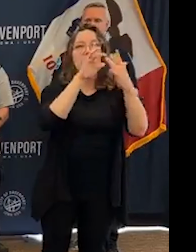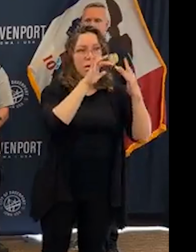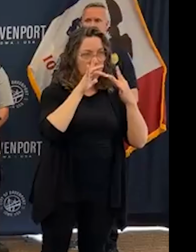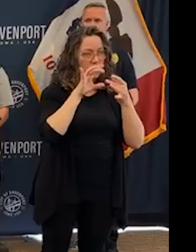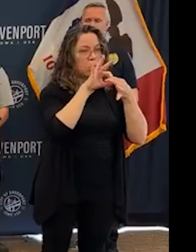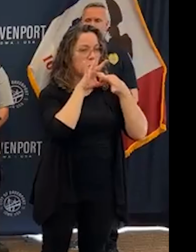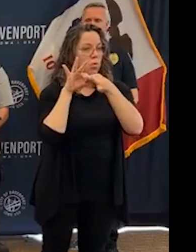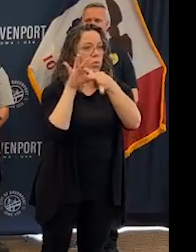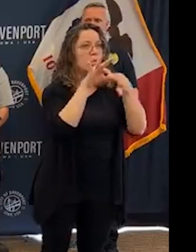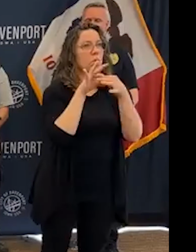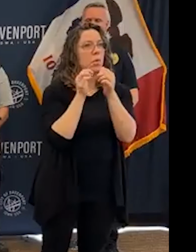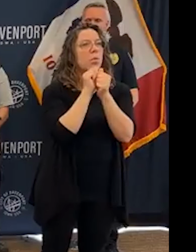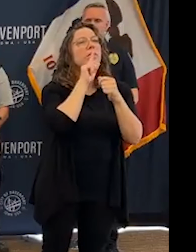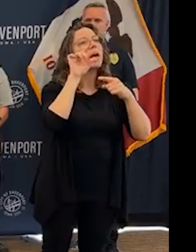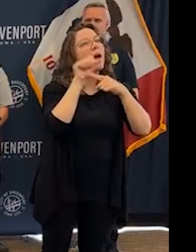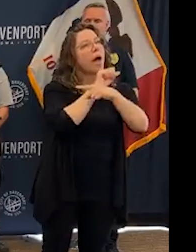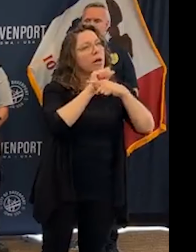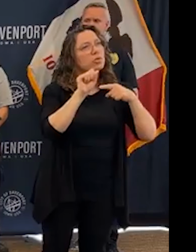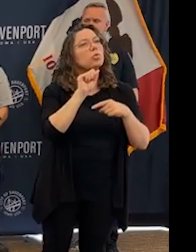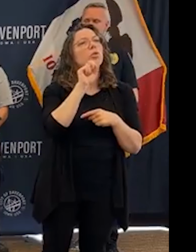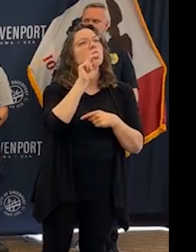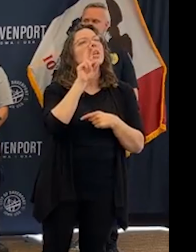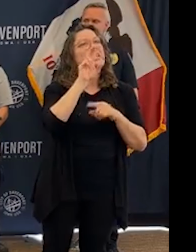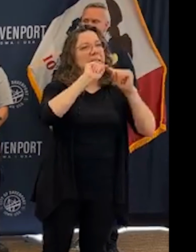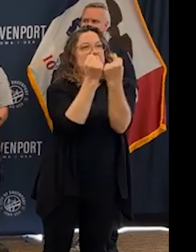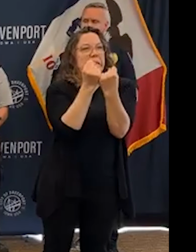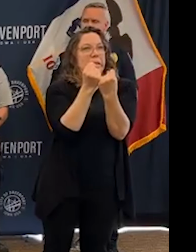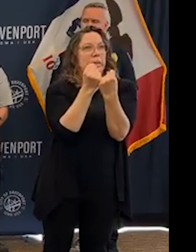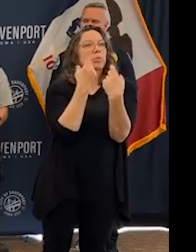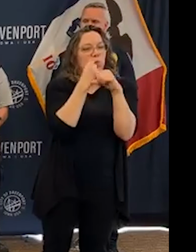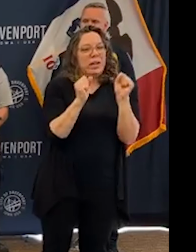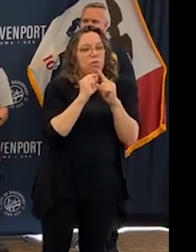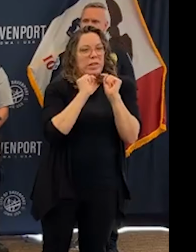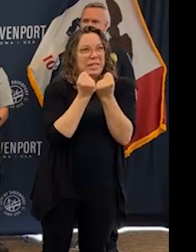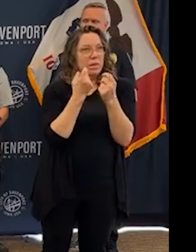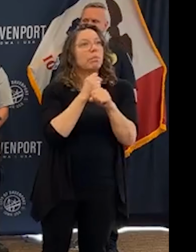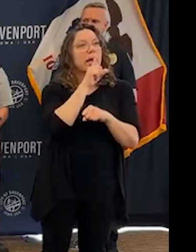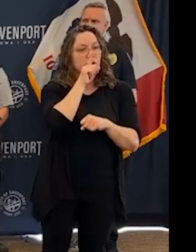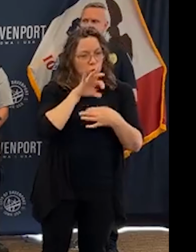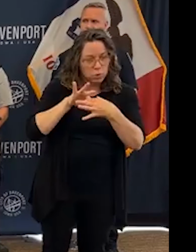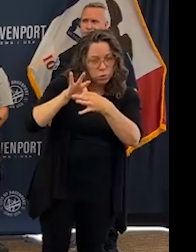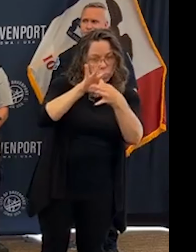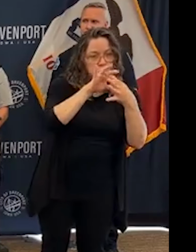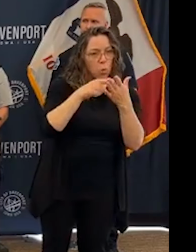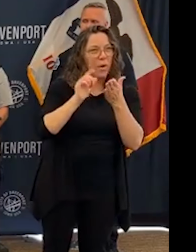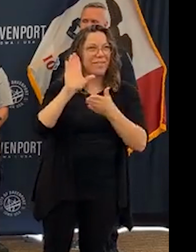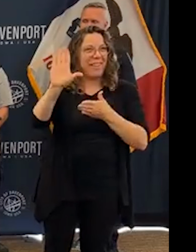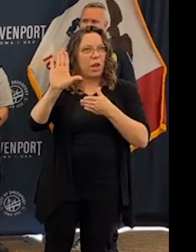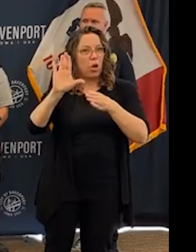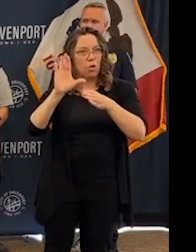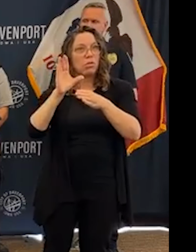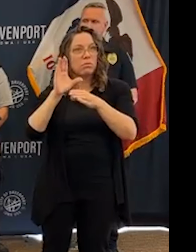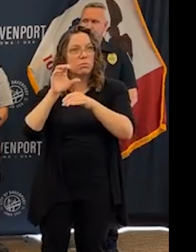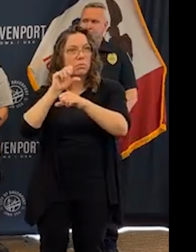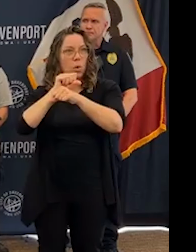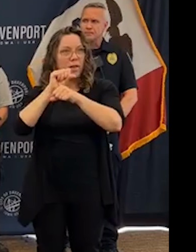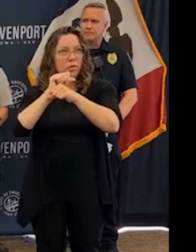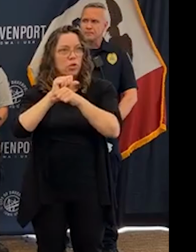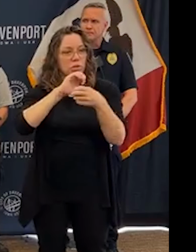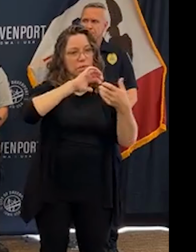the actual USAR team to make sure that our efforts are in coordination with what their efforts are. We did have personnel